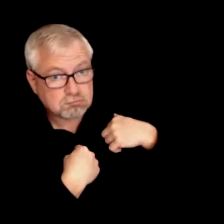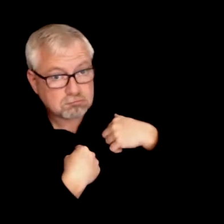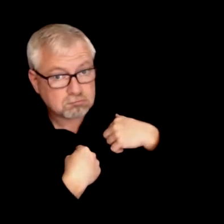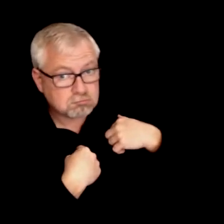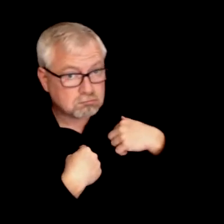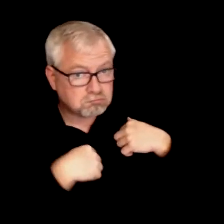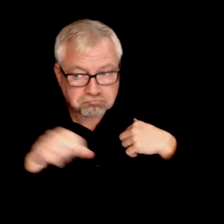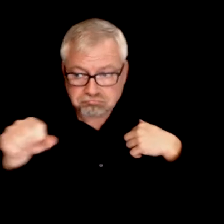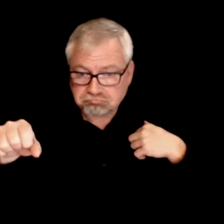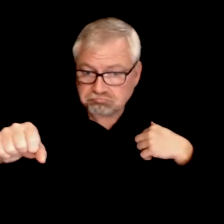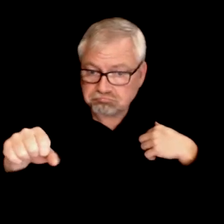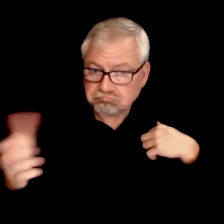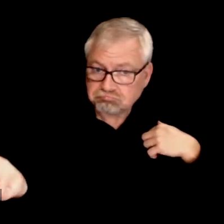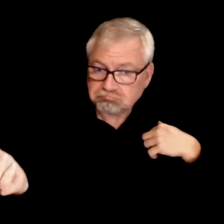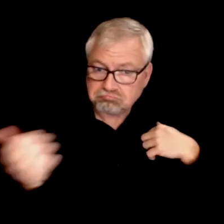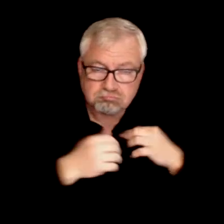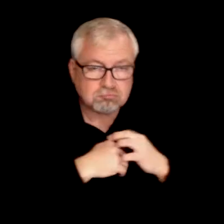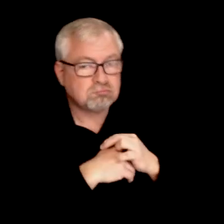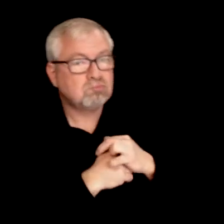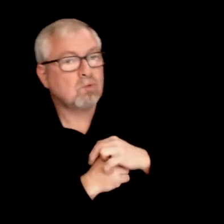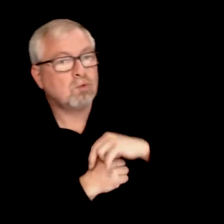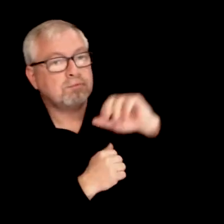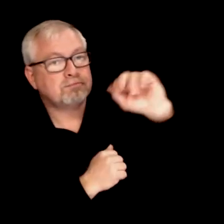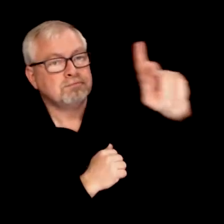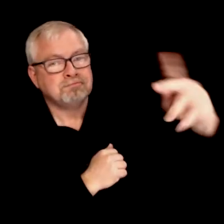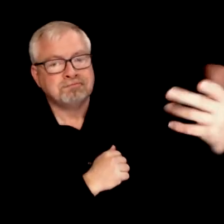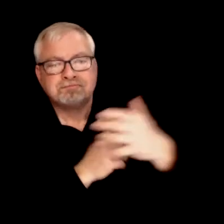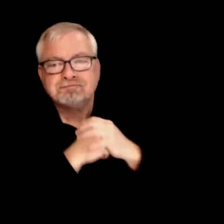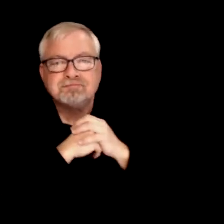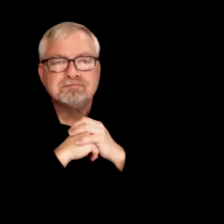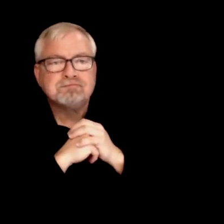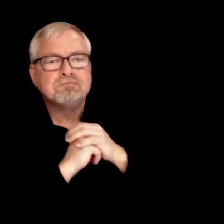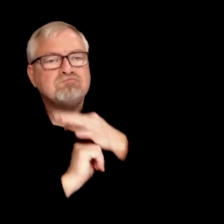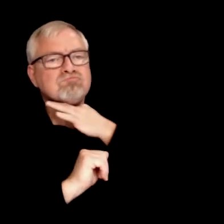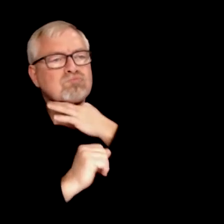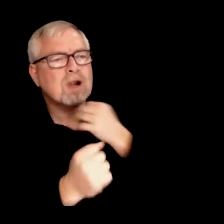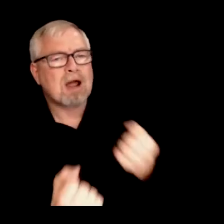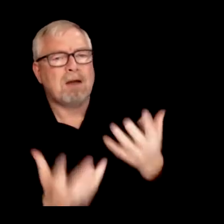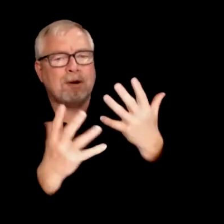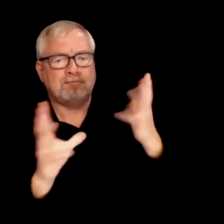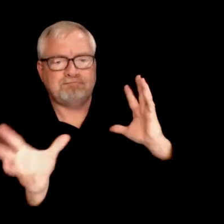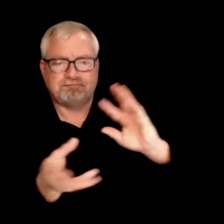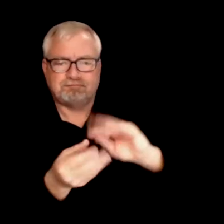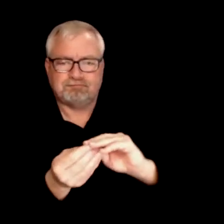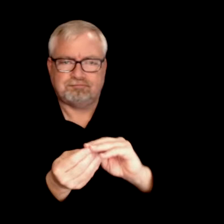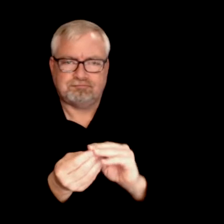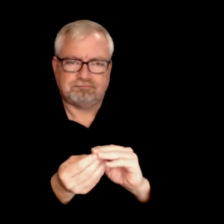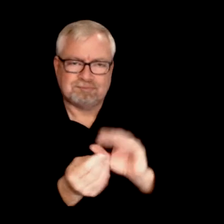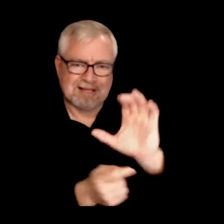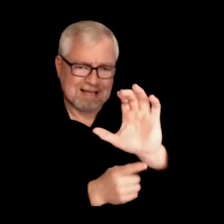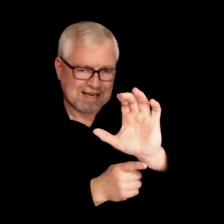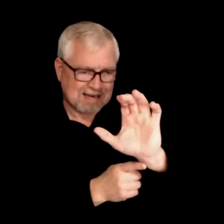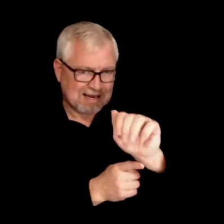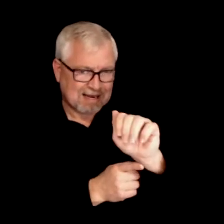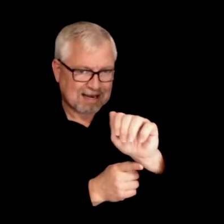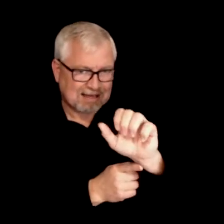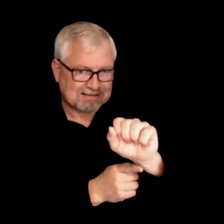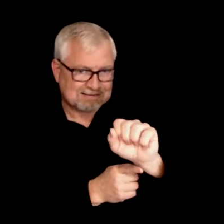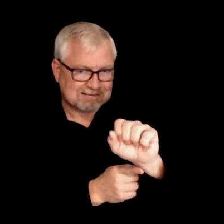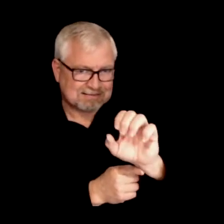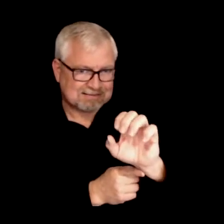Yes, we can. Okay. How many cases of reinfection with COVID have we seen in the state of